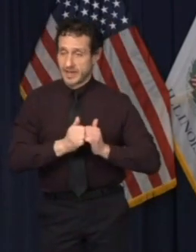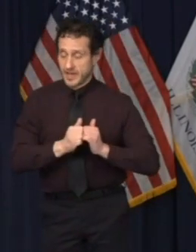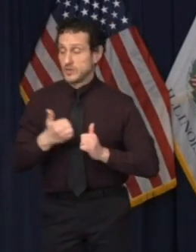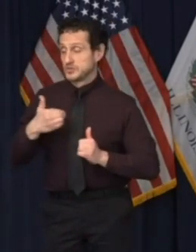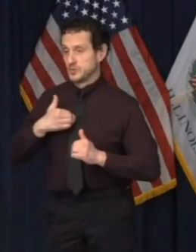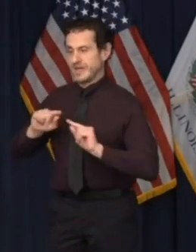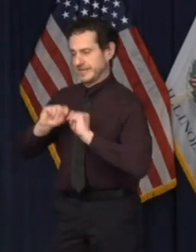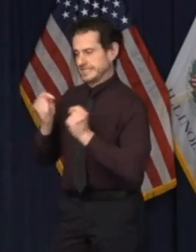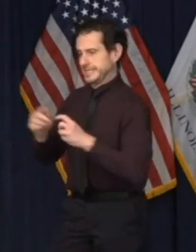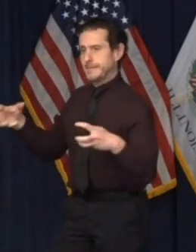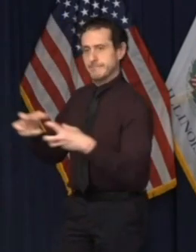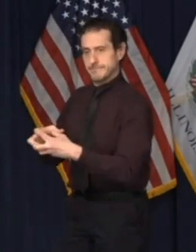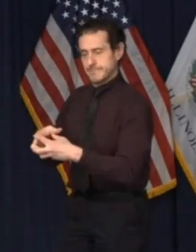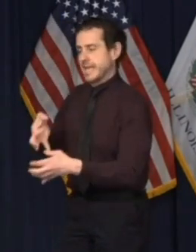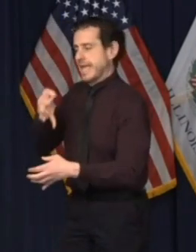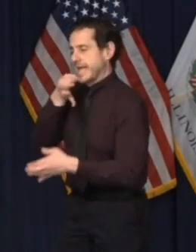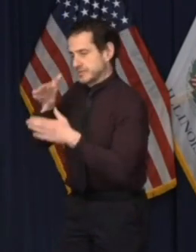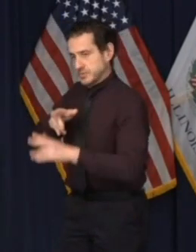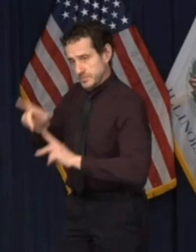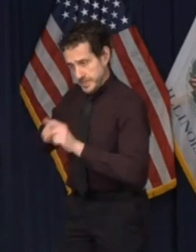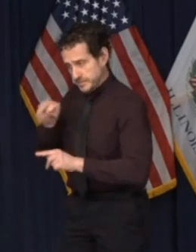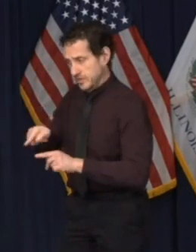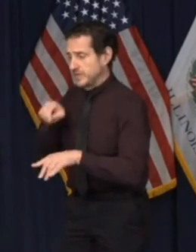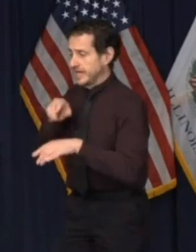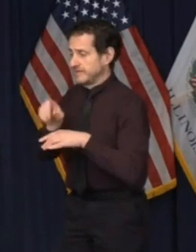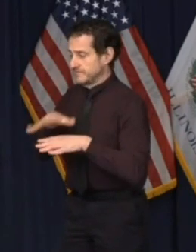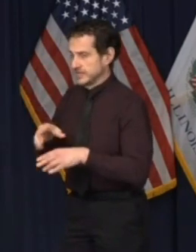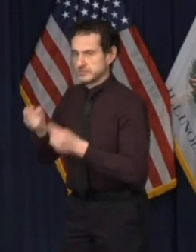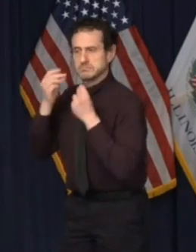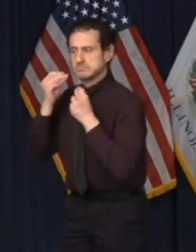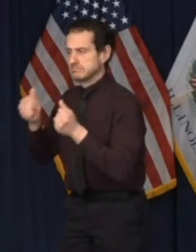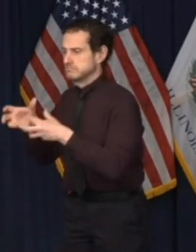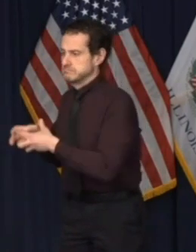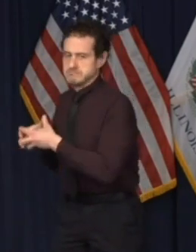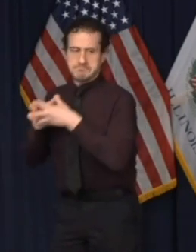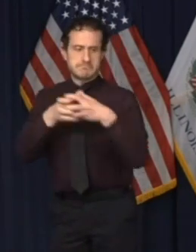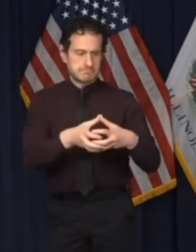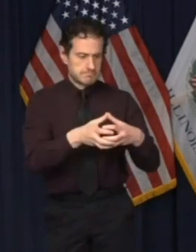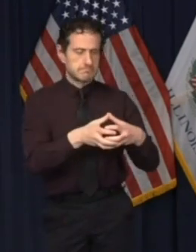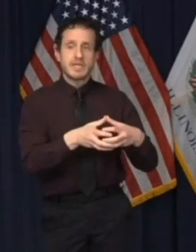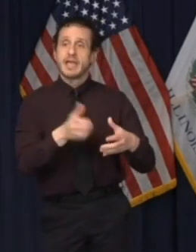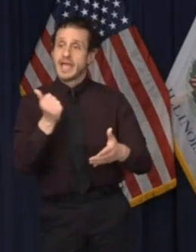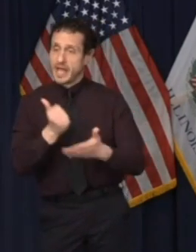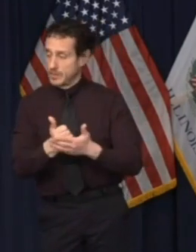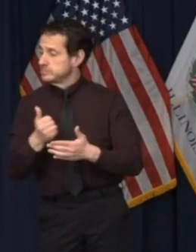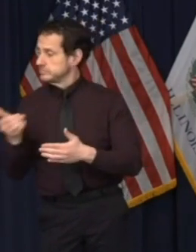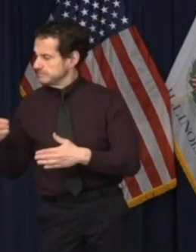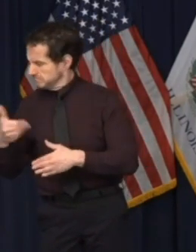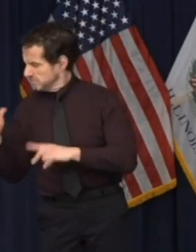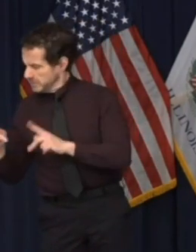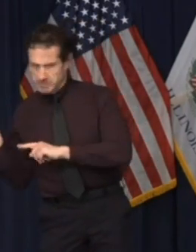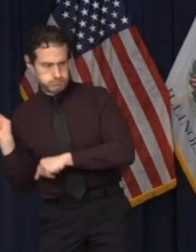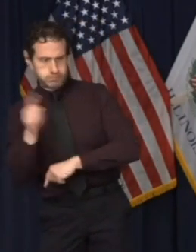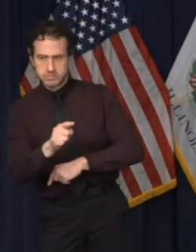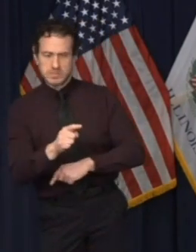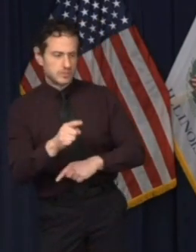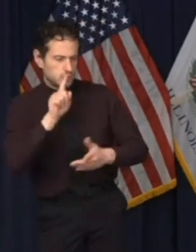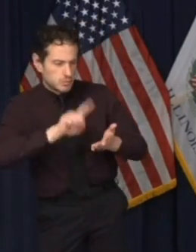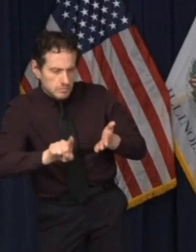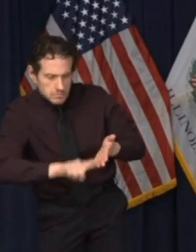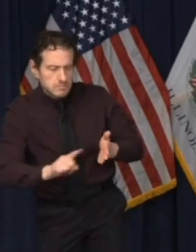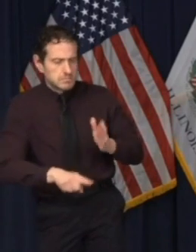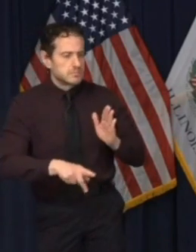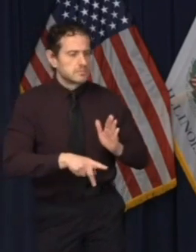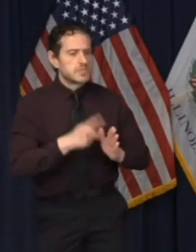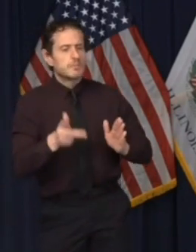experts and advisors immediately make people and resources from the department available to double and triple check